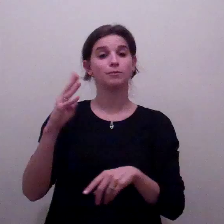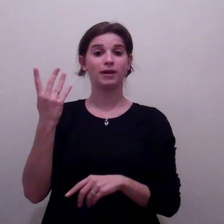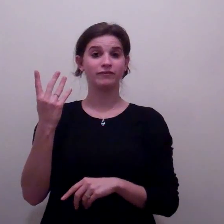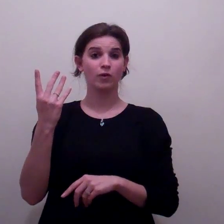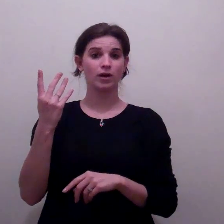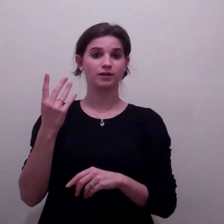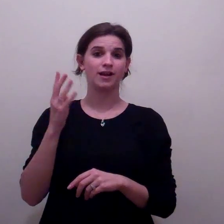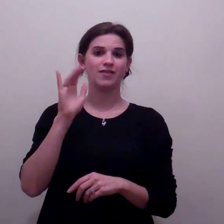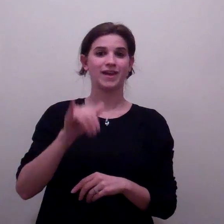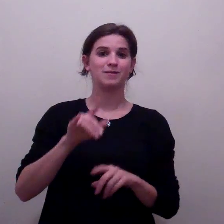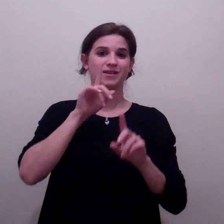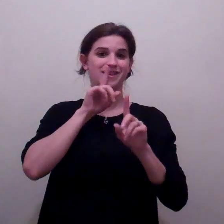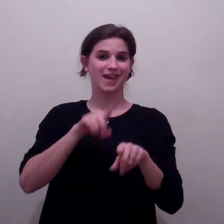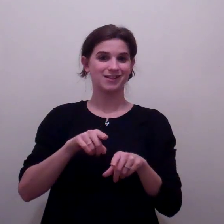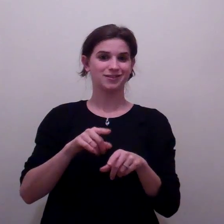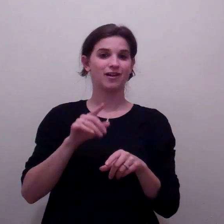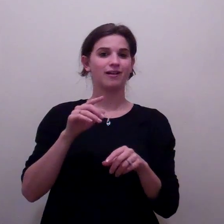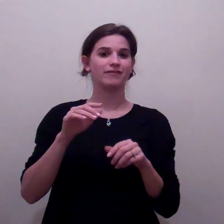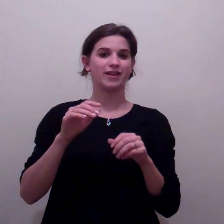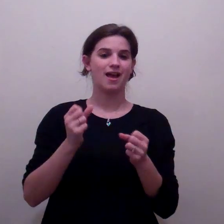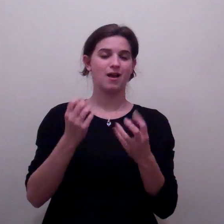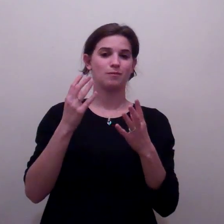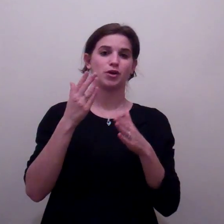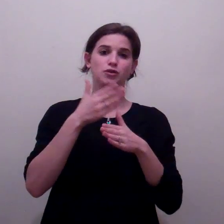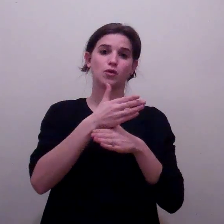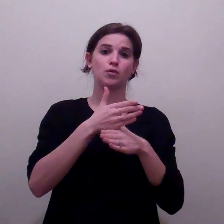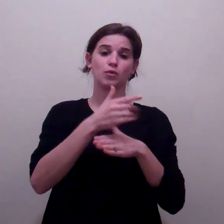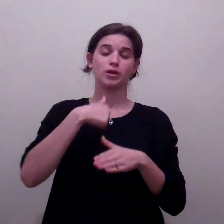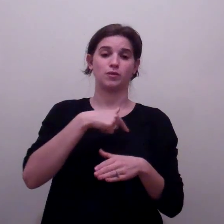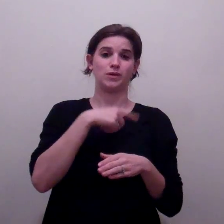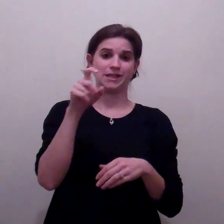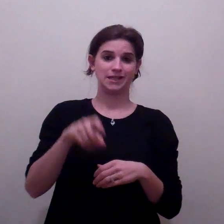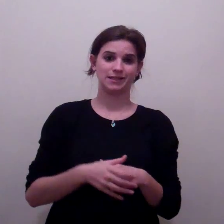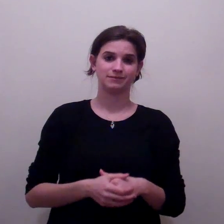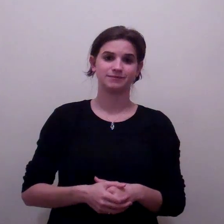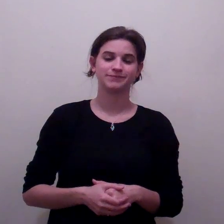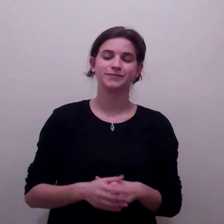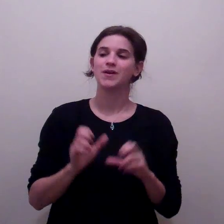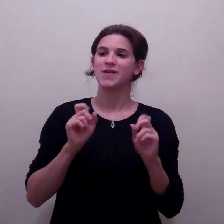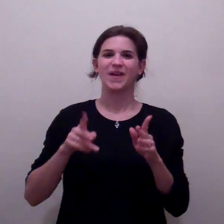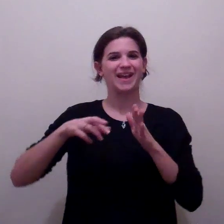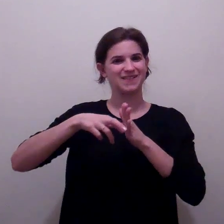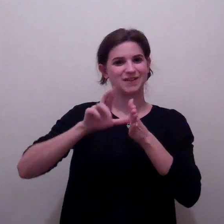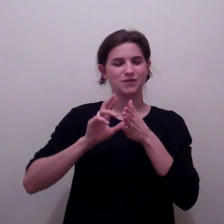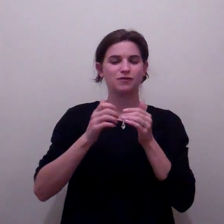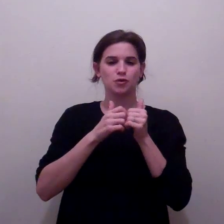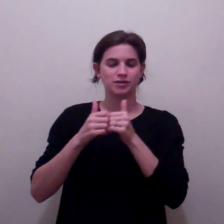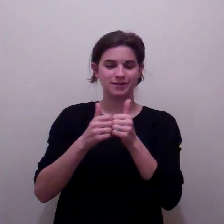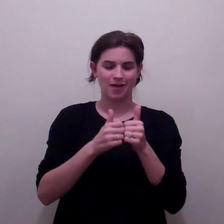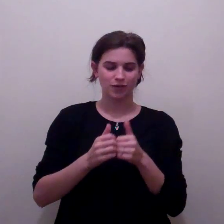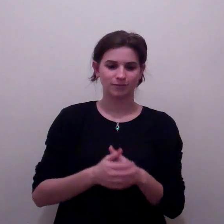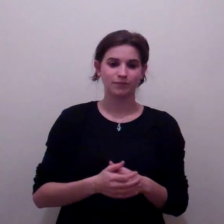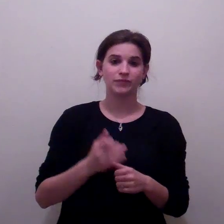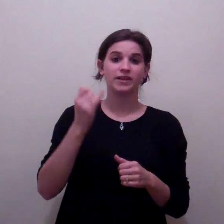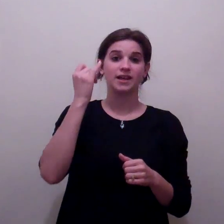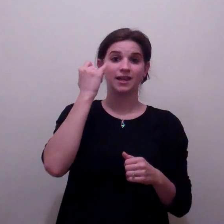All right, let's review together. To calculate the area of one side,